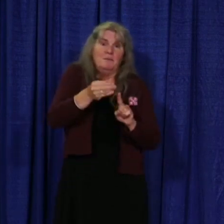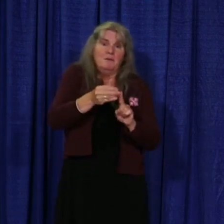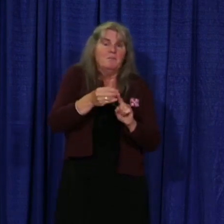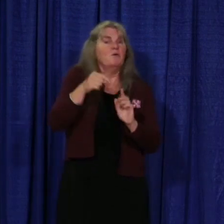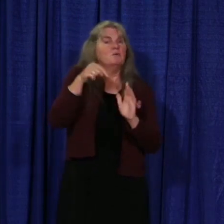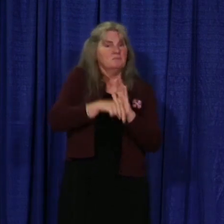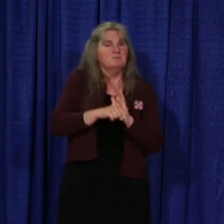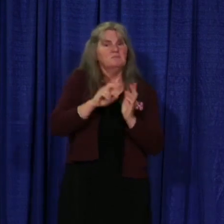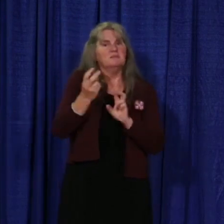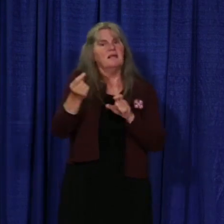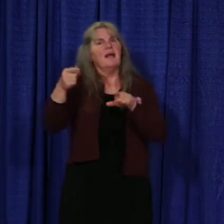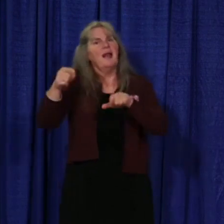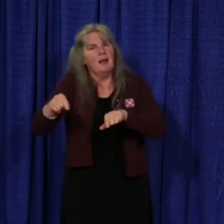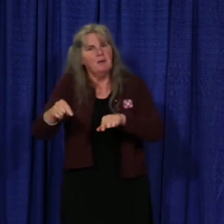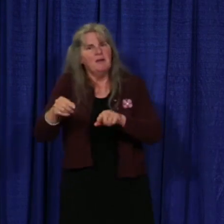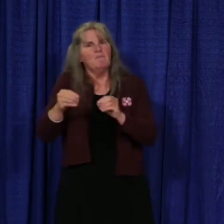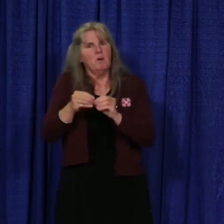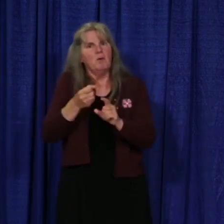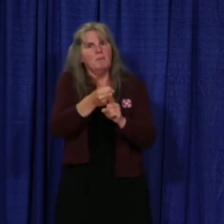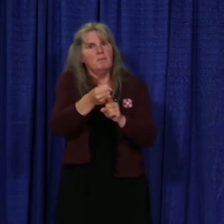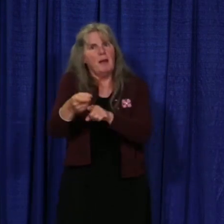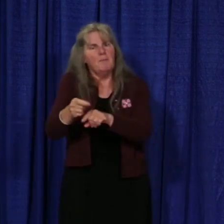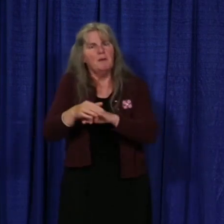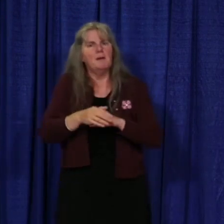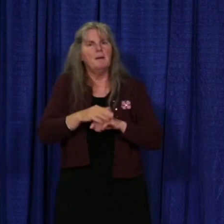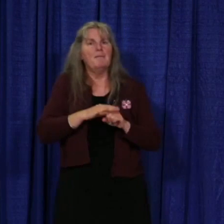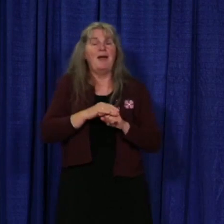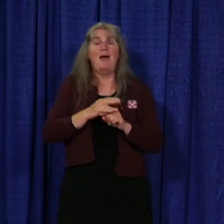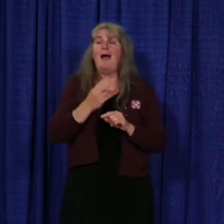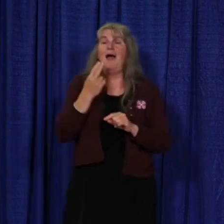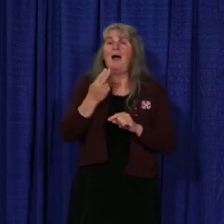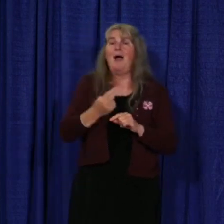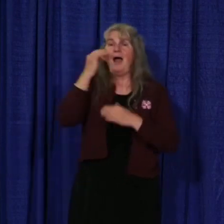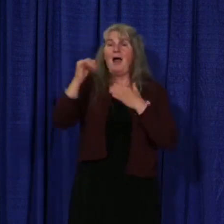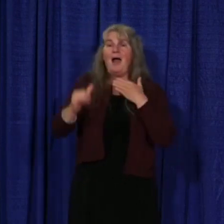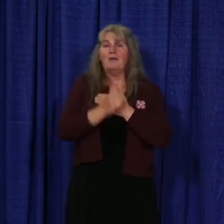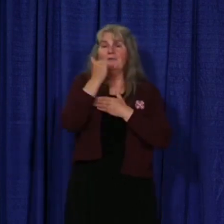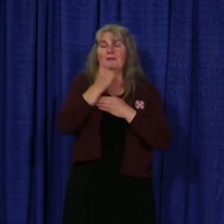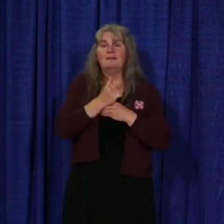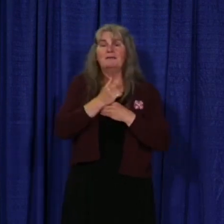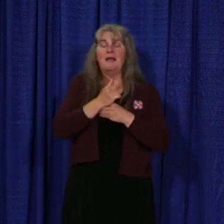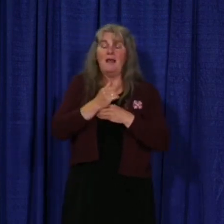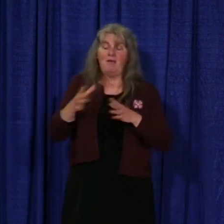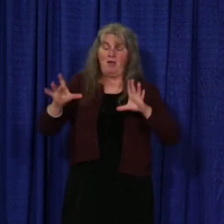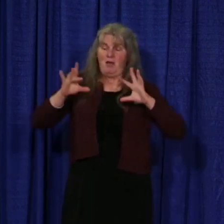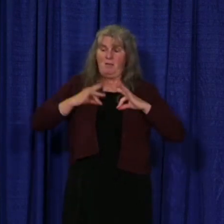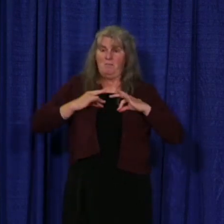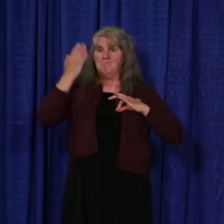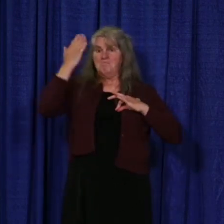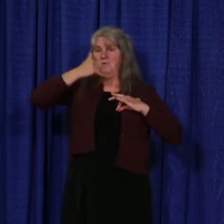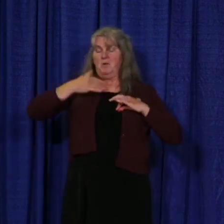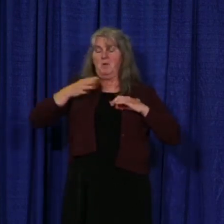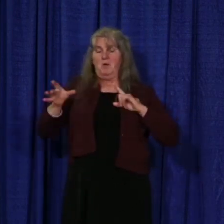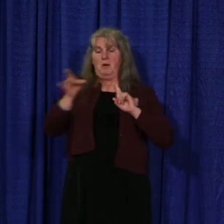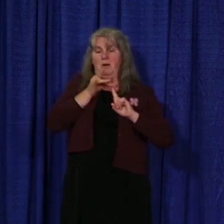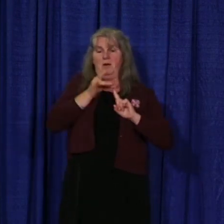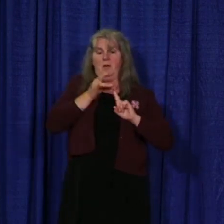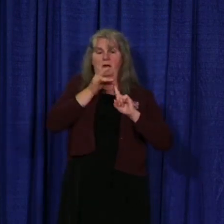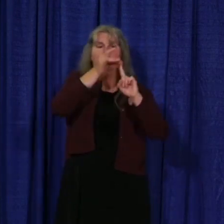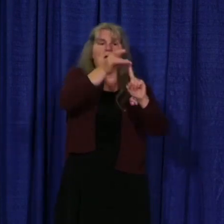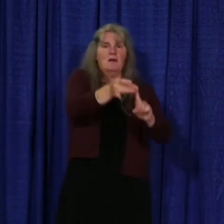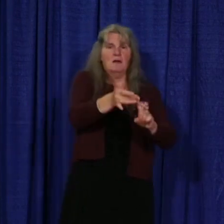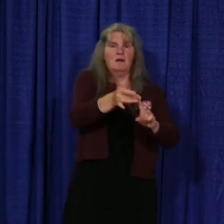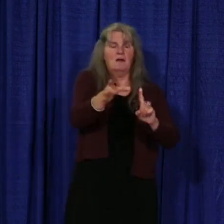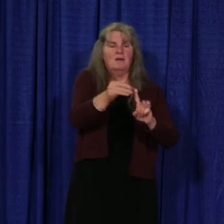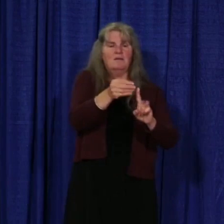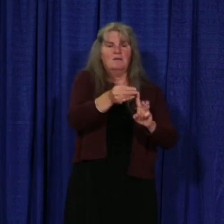disease. But as well, the higher risk is in transmitting the disease to others and in